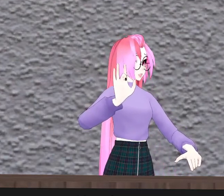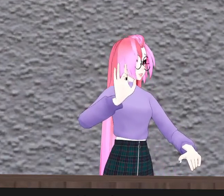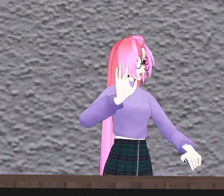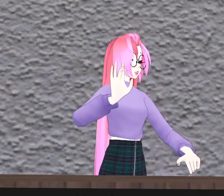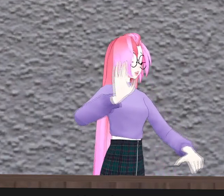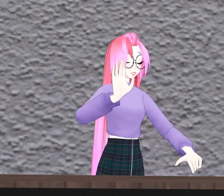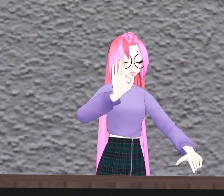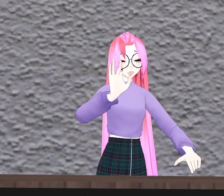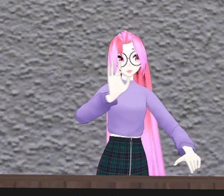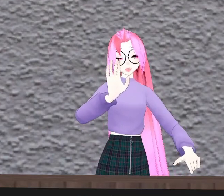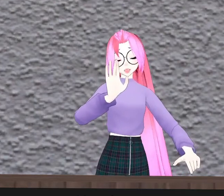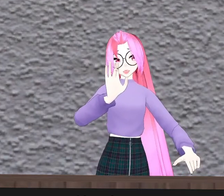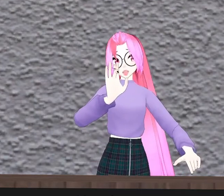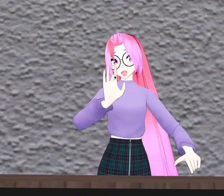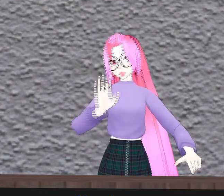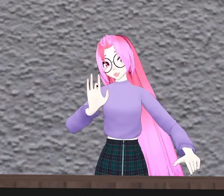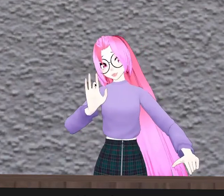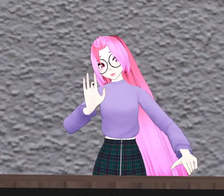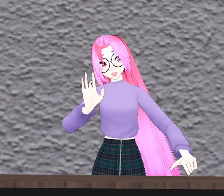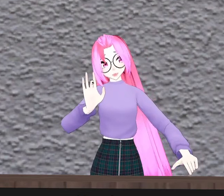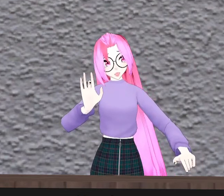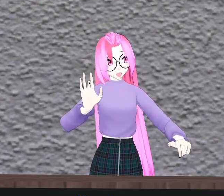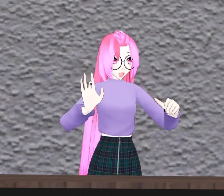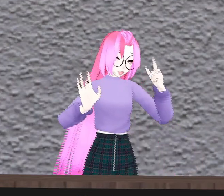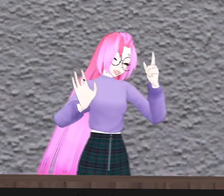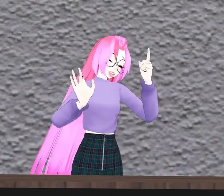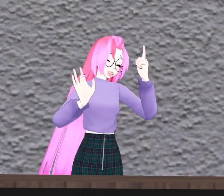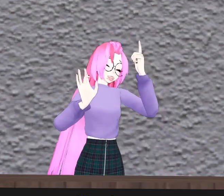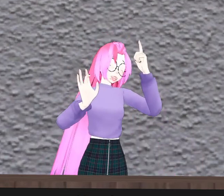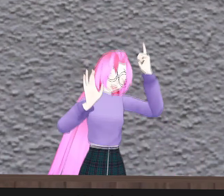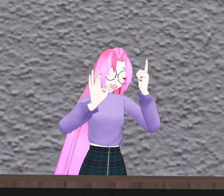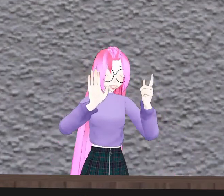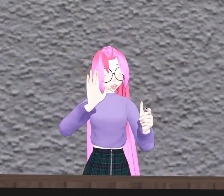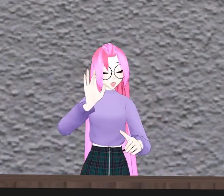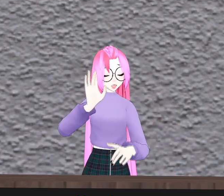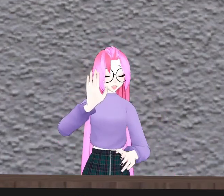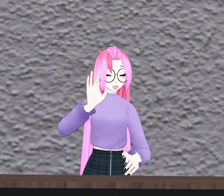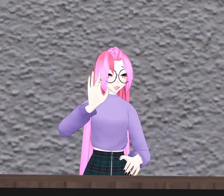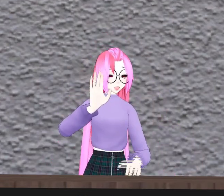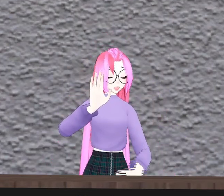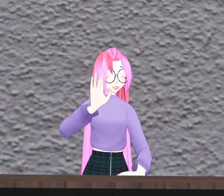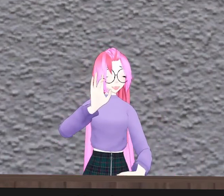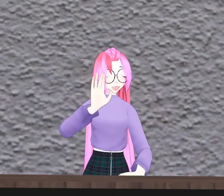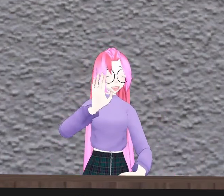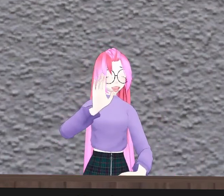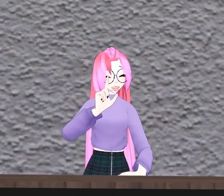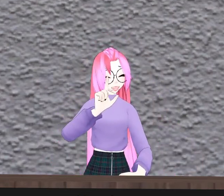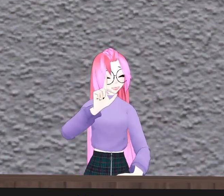25, I guess. 25. I haven't seen that variation so long that I forget it. 25,